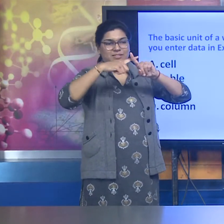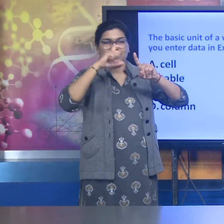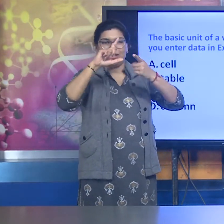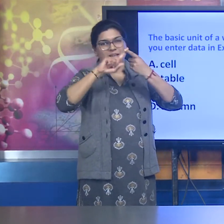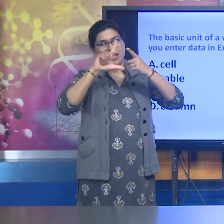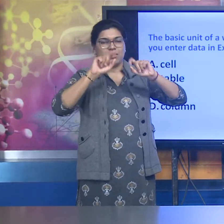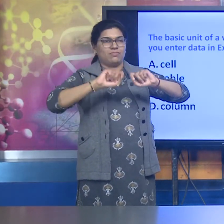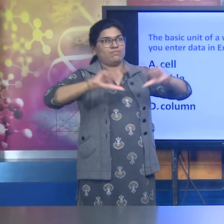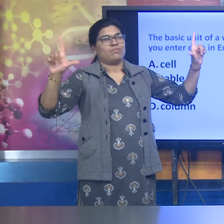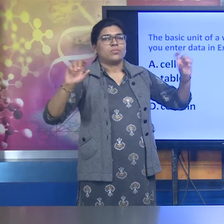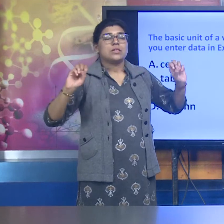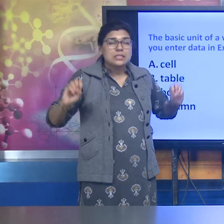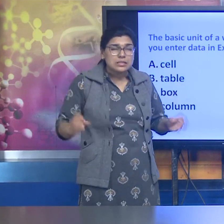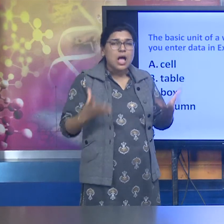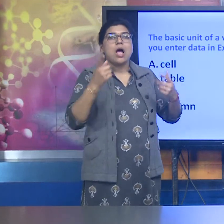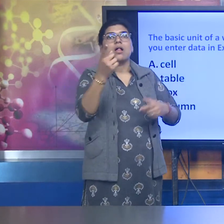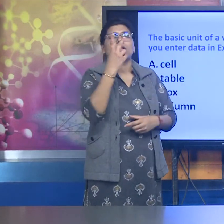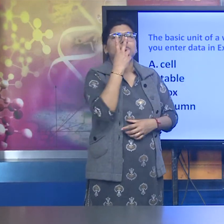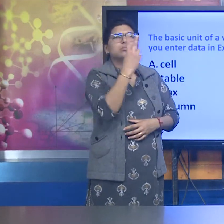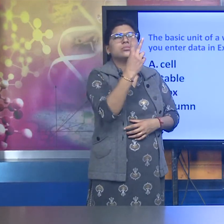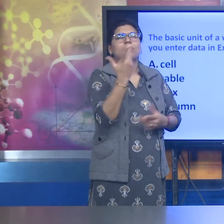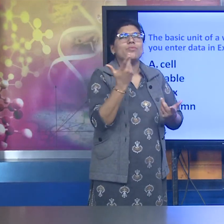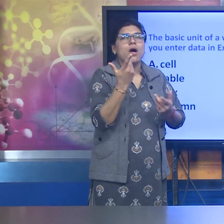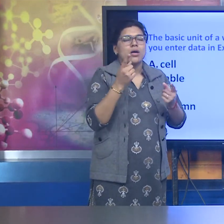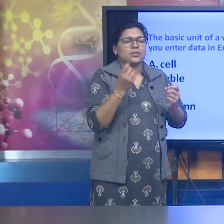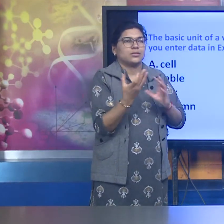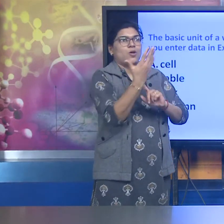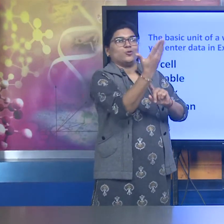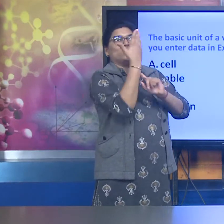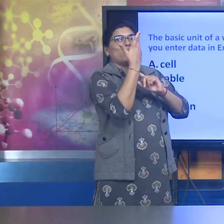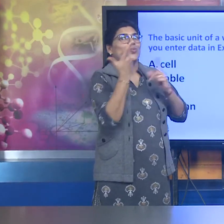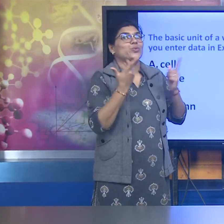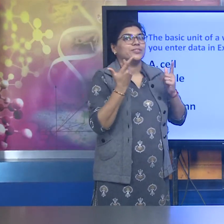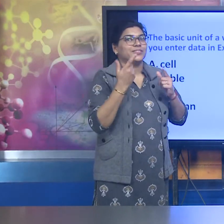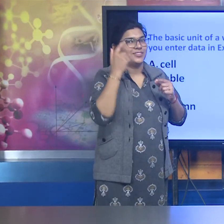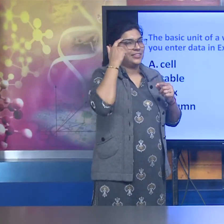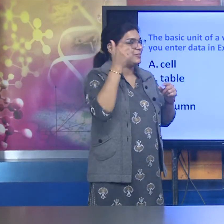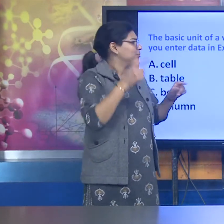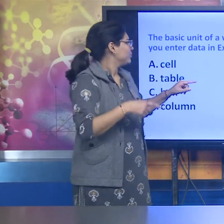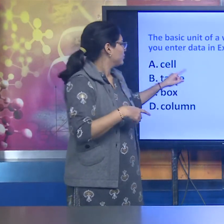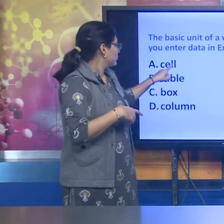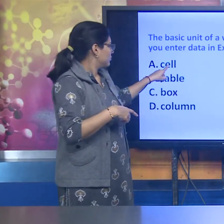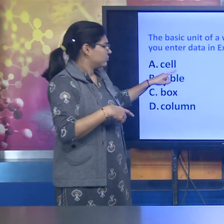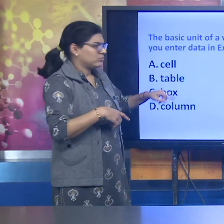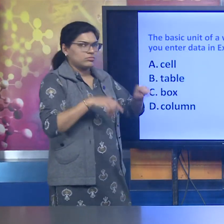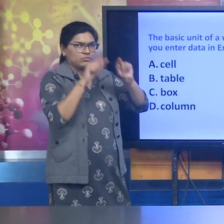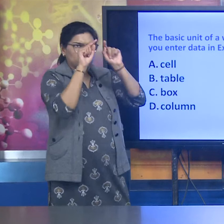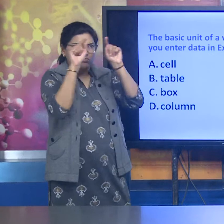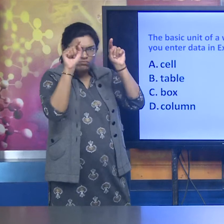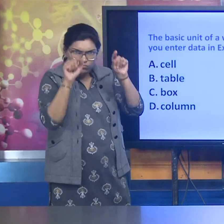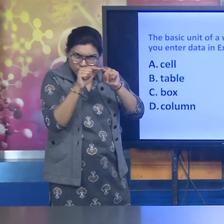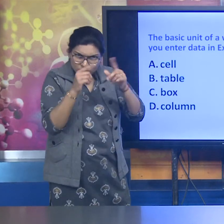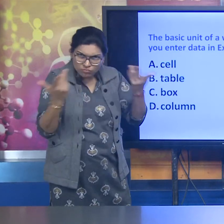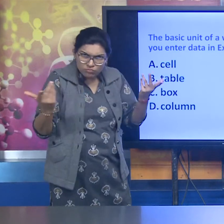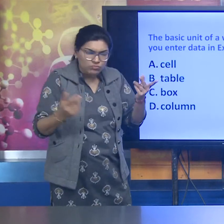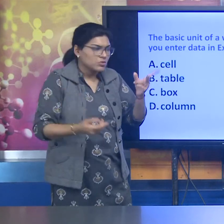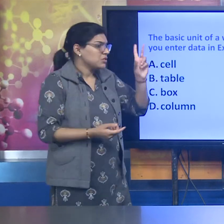Next is the basic unit of a worksheet into which you enter